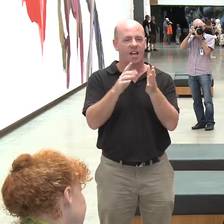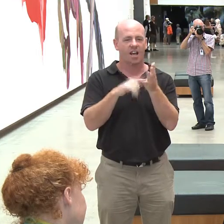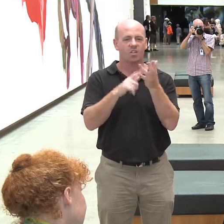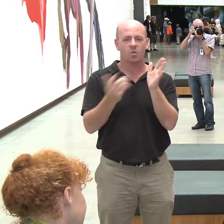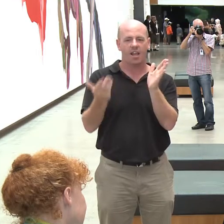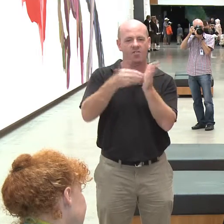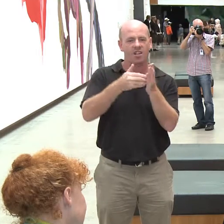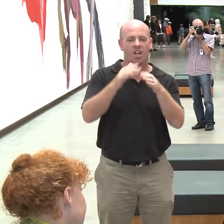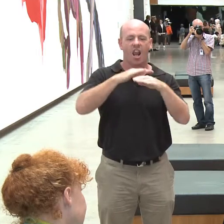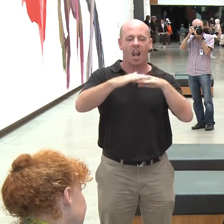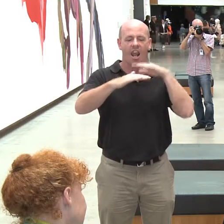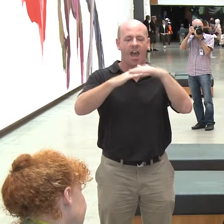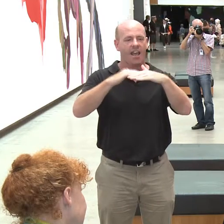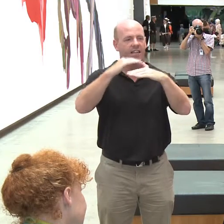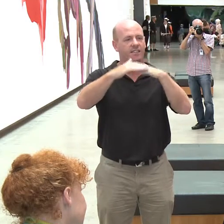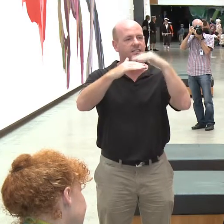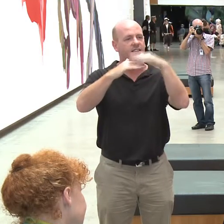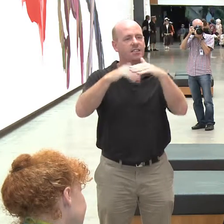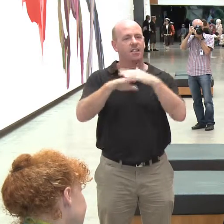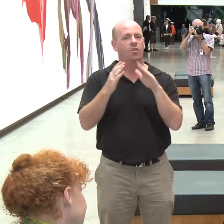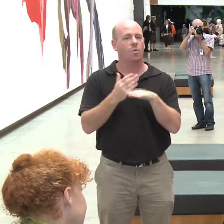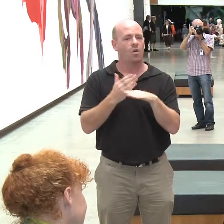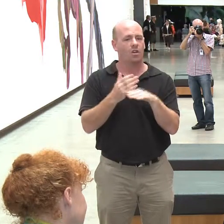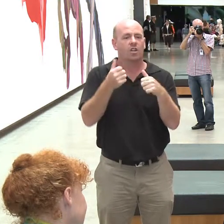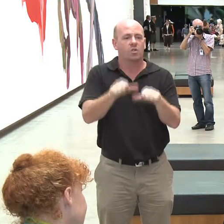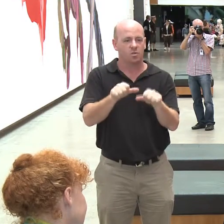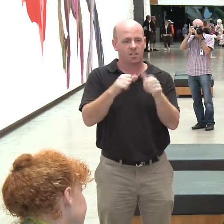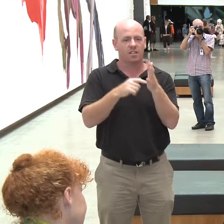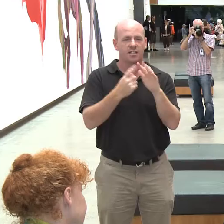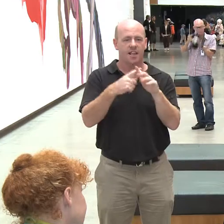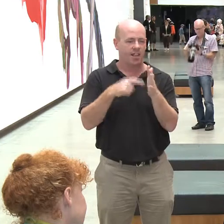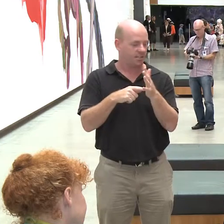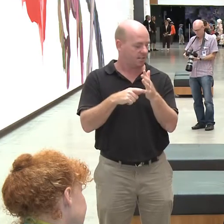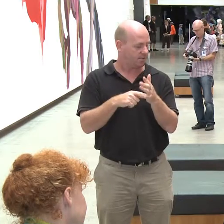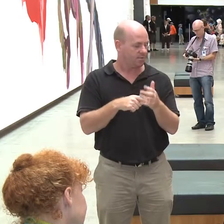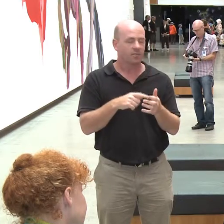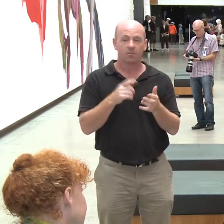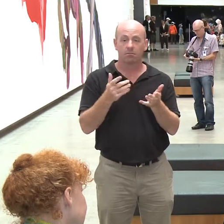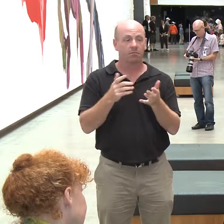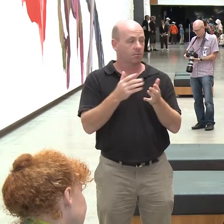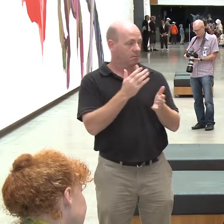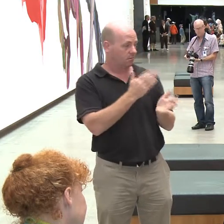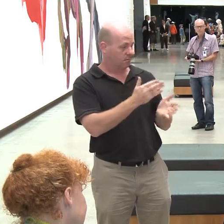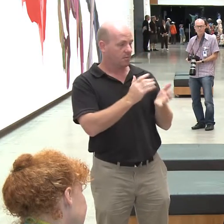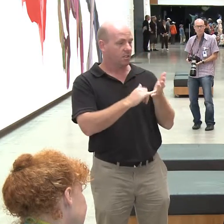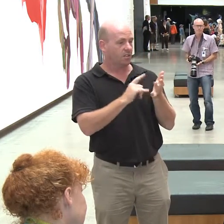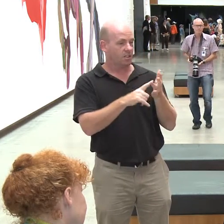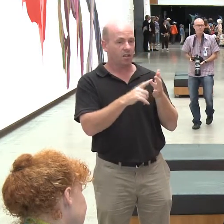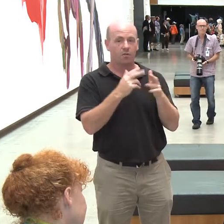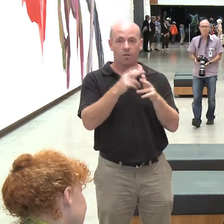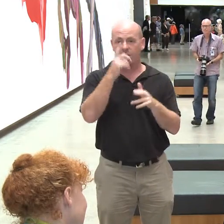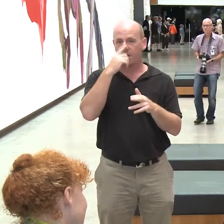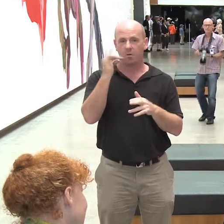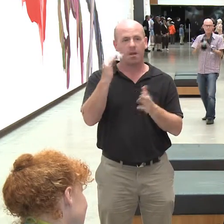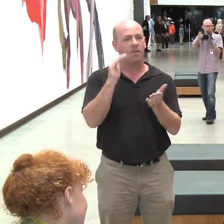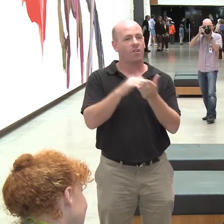the layers to the work and using that text. So I'll get you, for the sake of people who might have